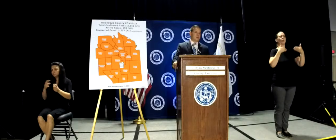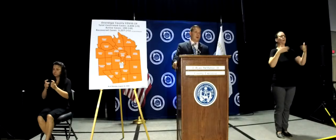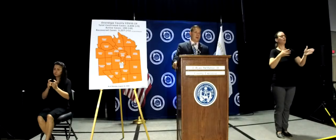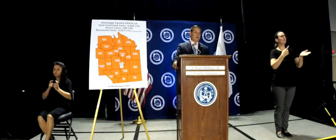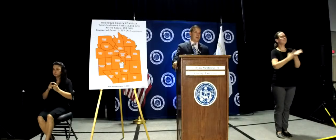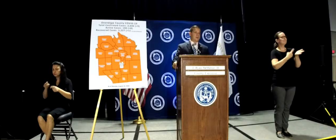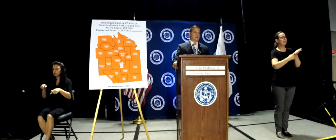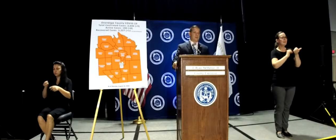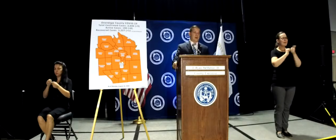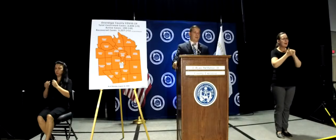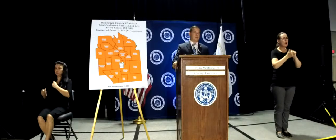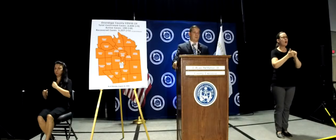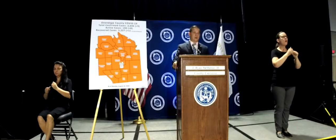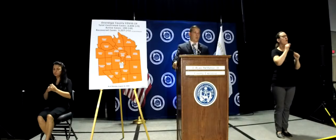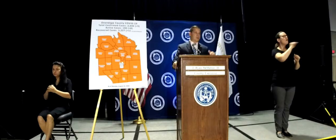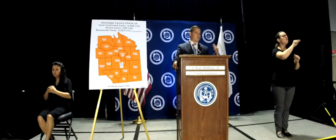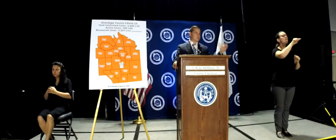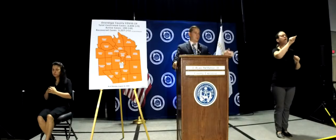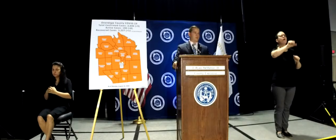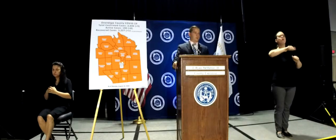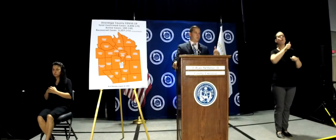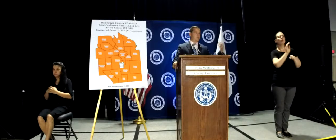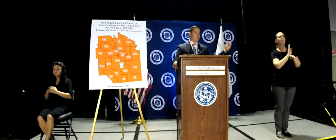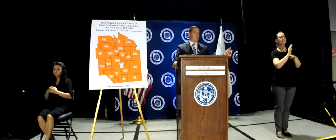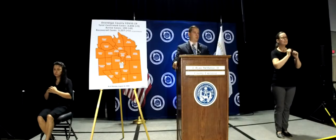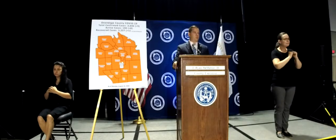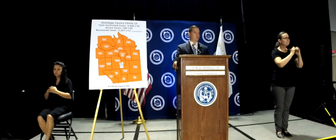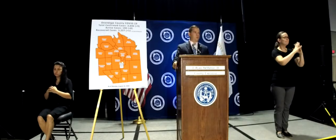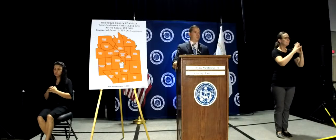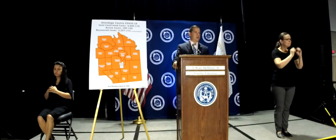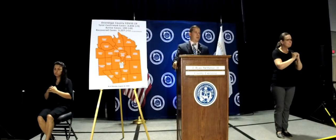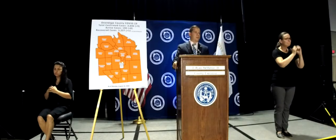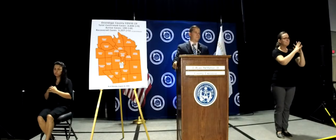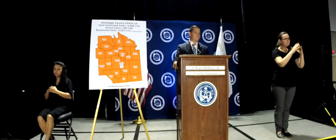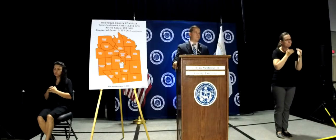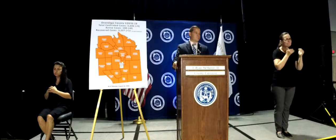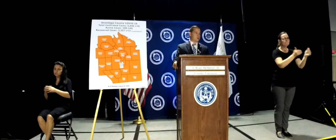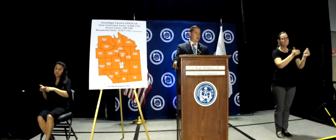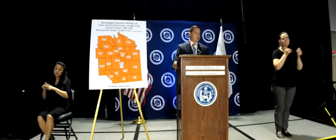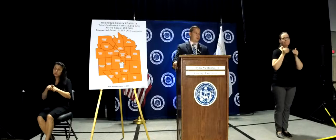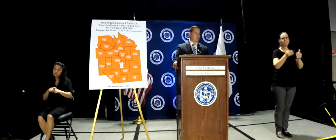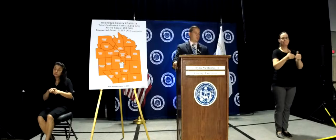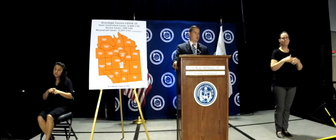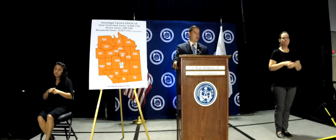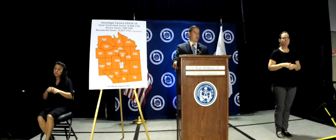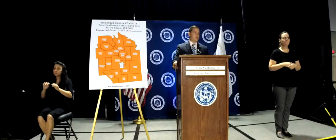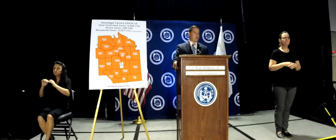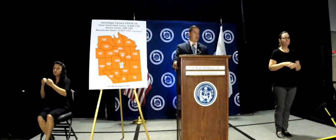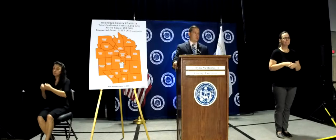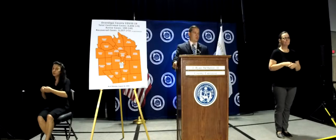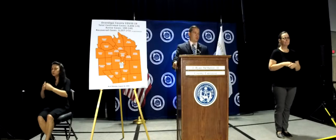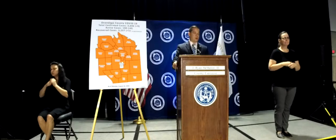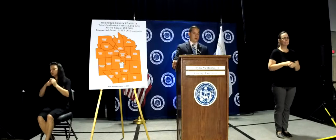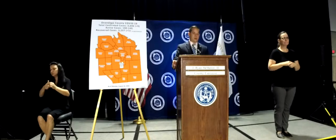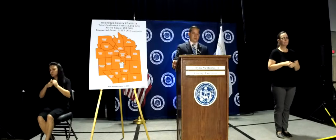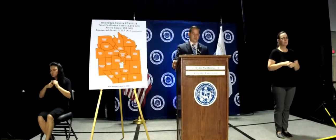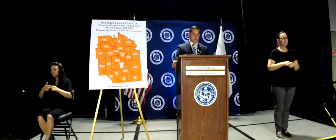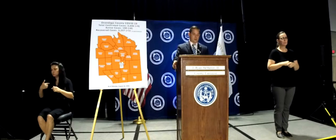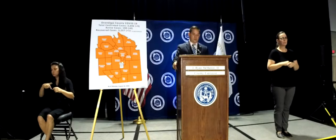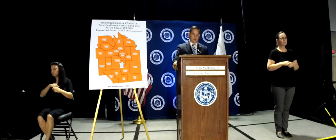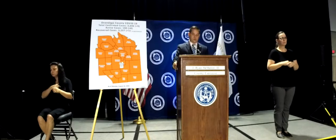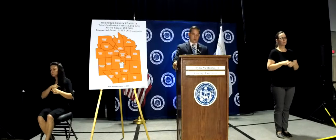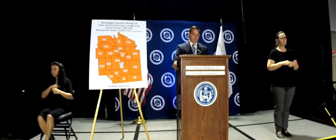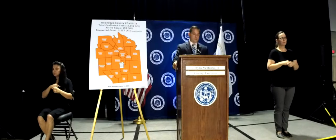going. And again, a lot of questions coming from the community. We channel up overall, but overall,